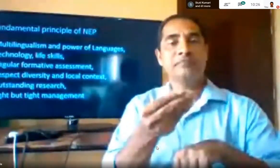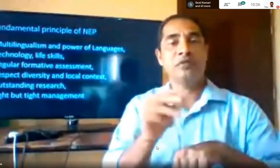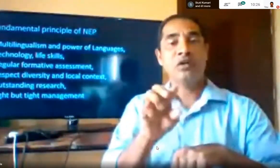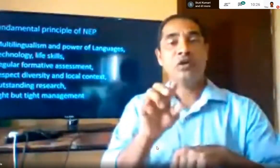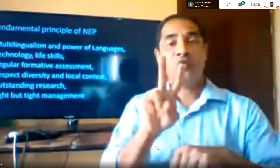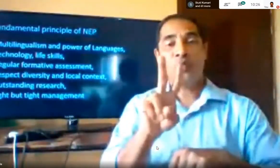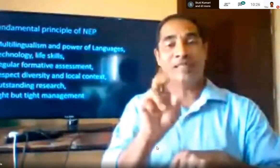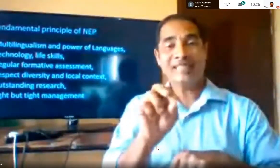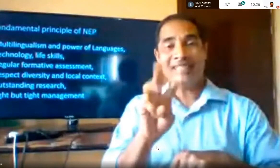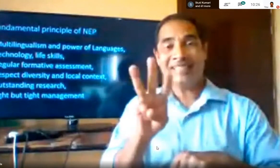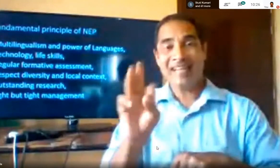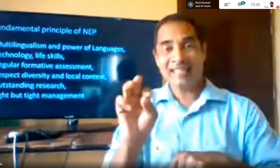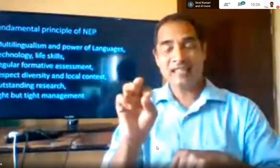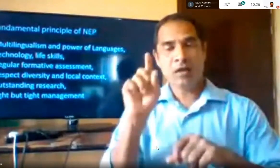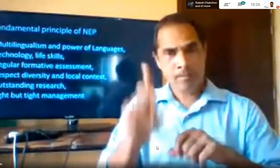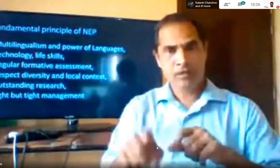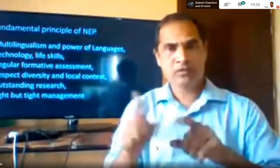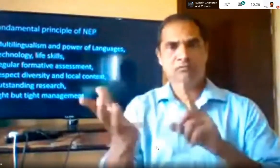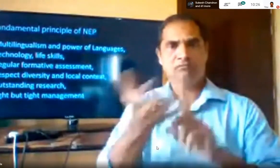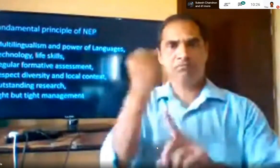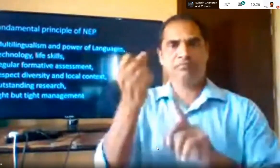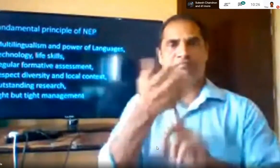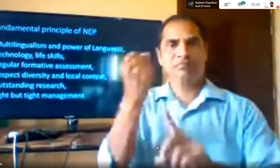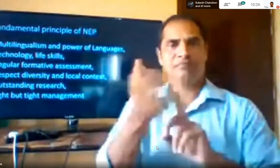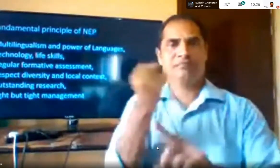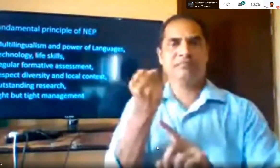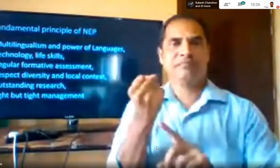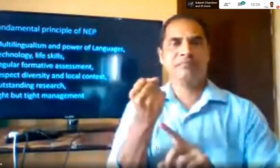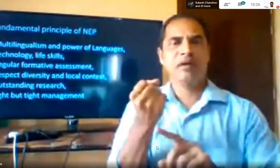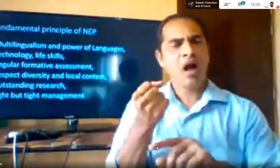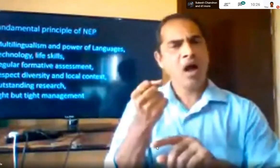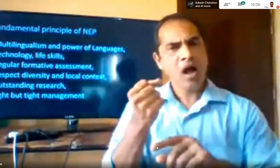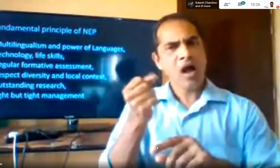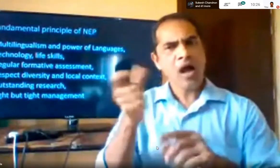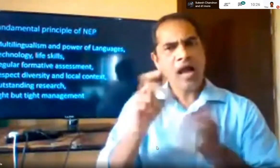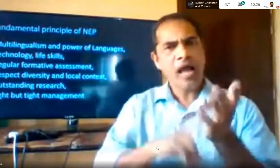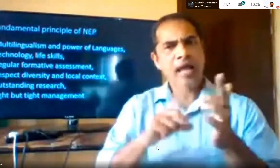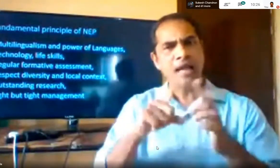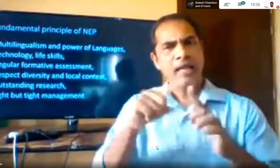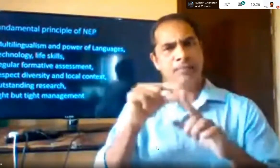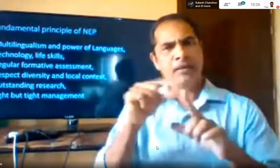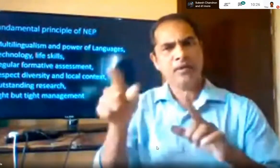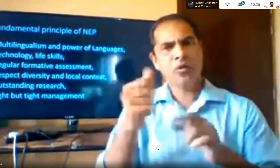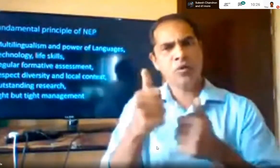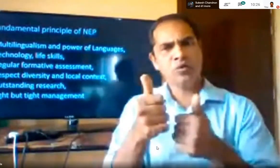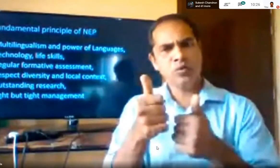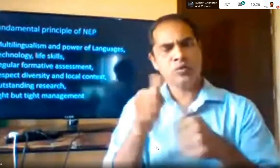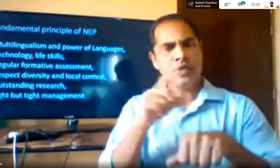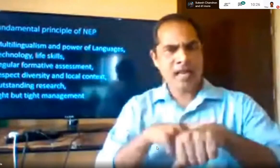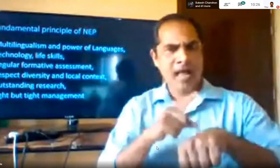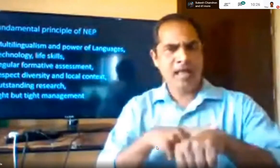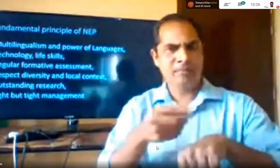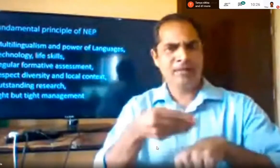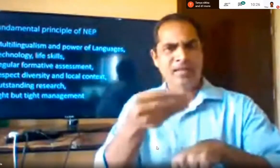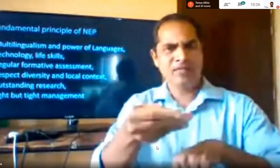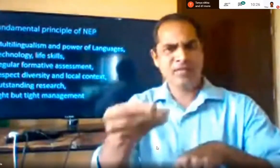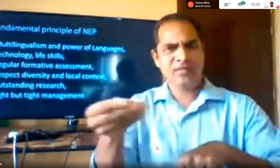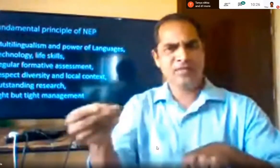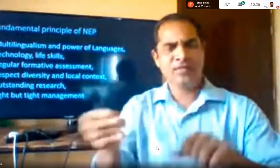for the next few years, we will be following this National Education Policy 2020 and all the points in that. So National Education